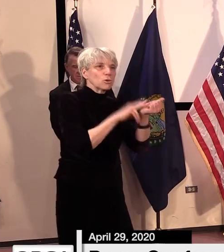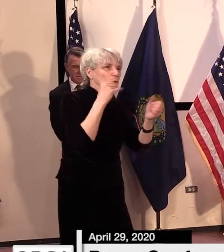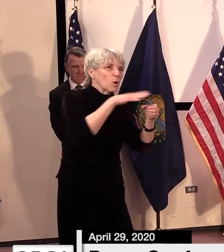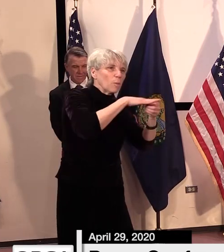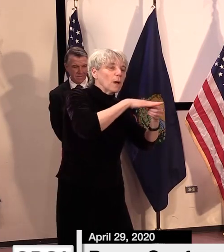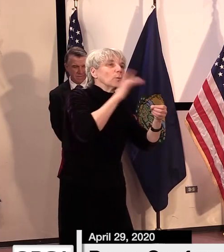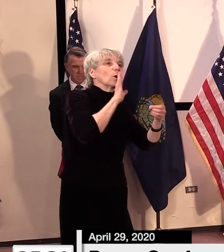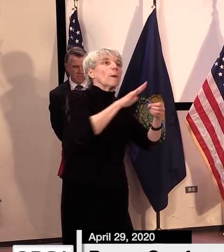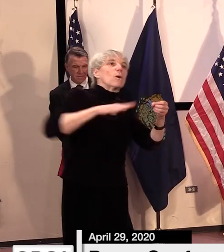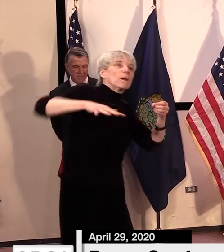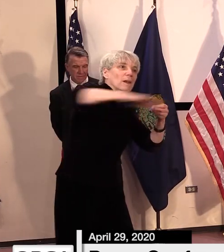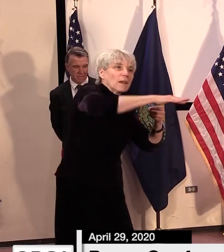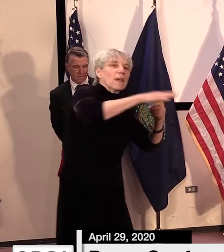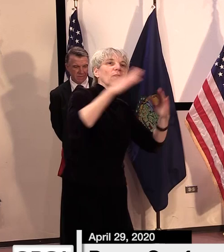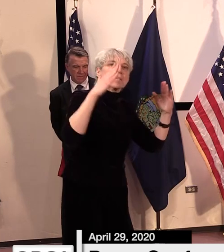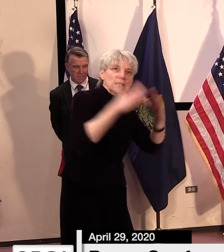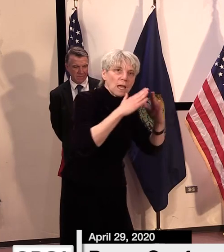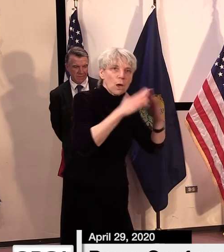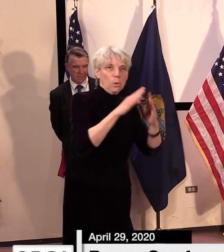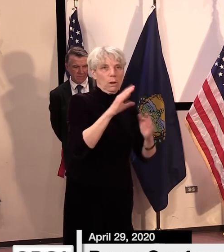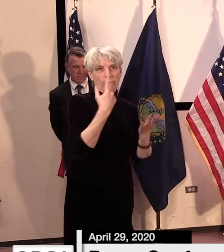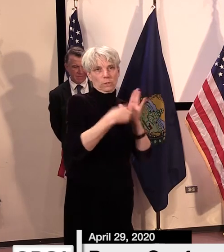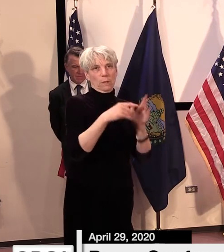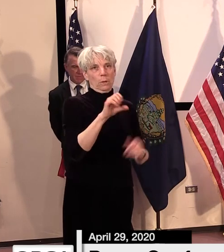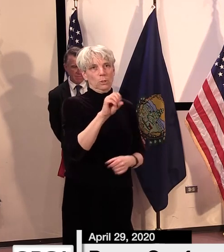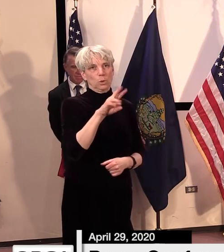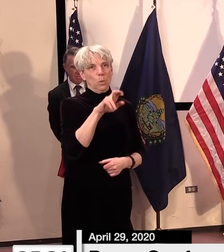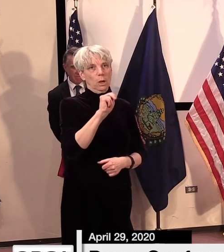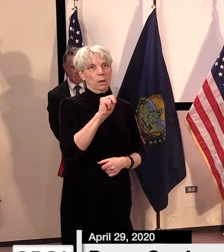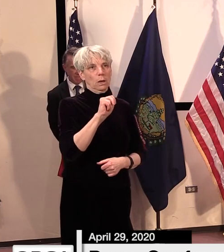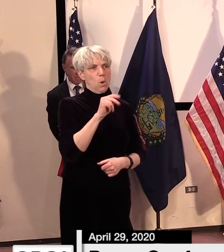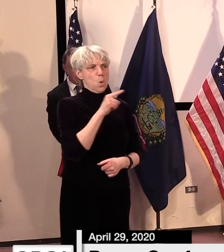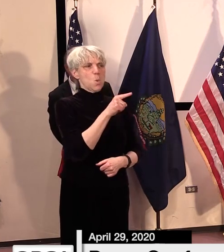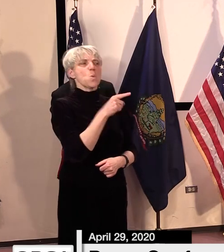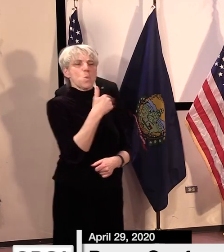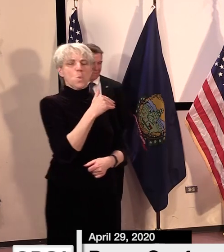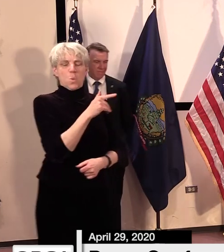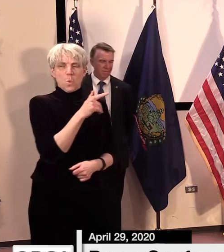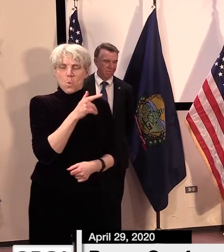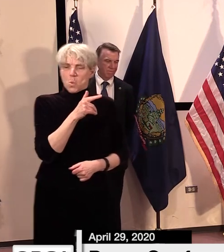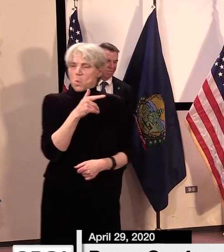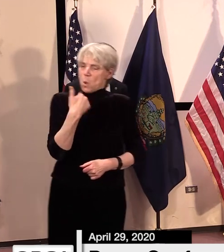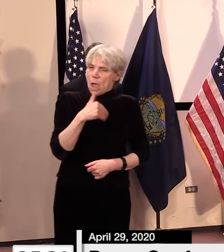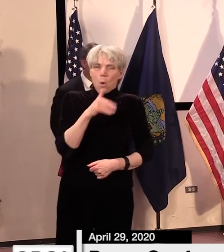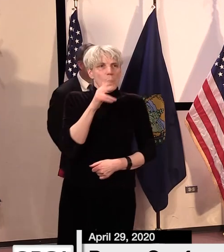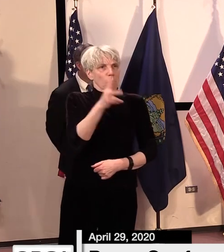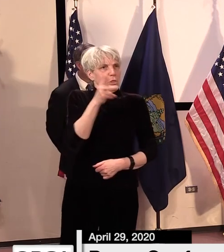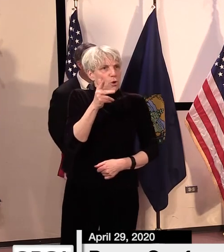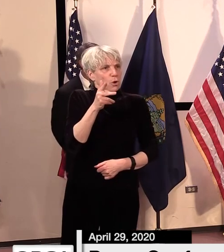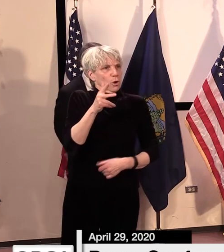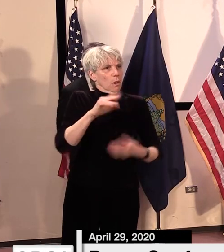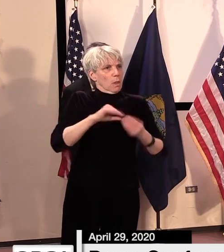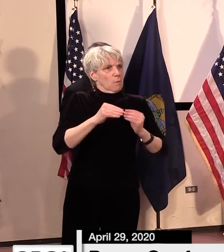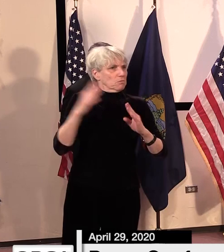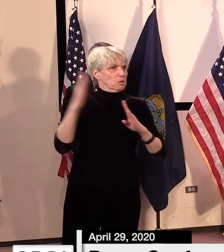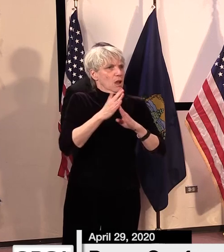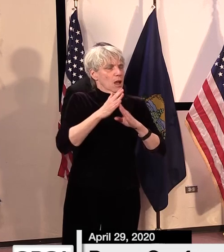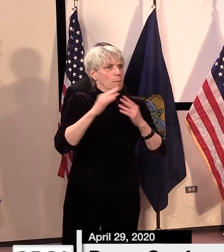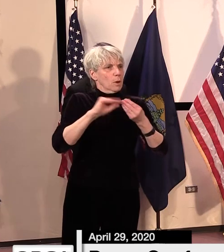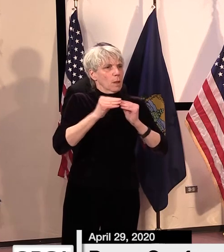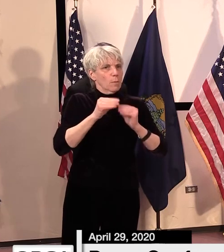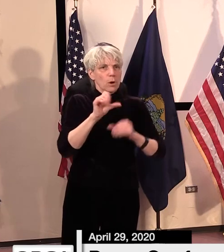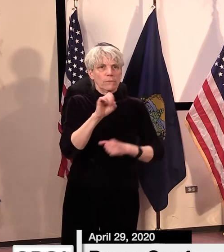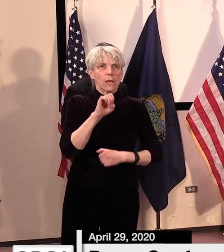whoever has a large number, and whether they're in the prison or not, I'm talking about a large number in a